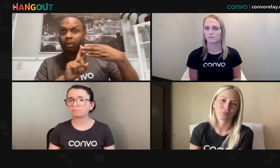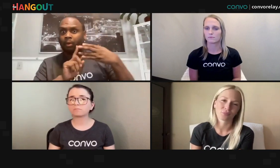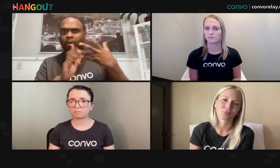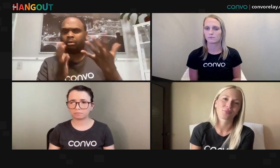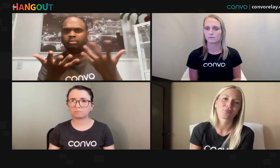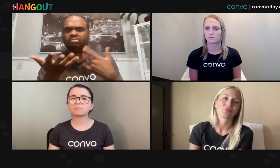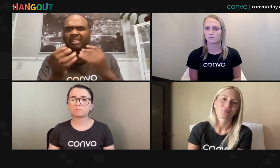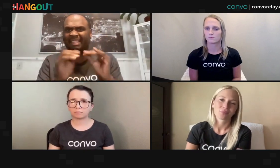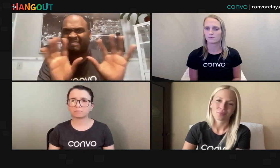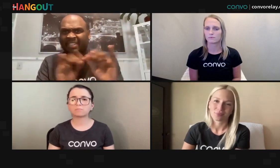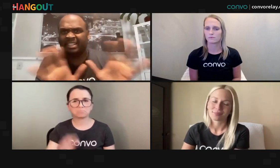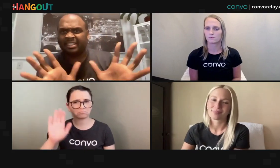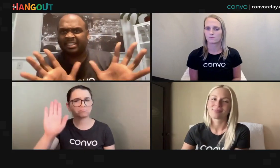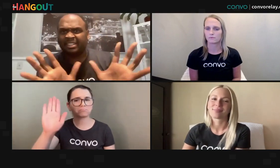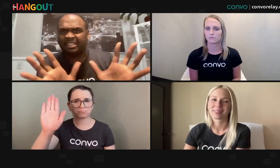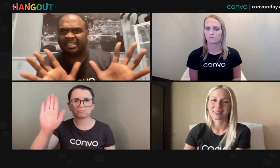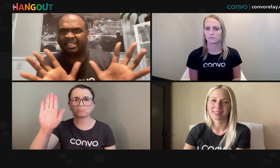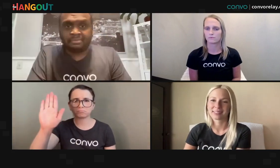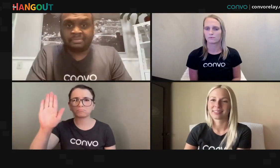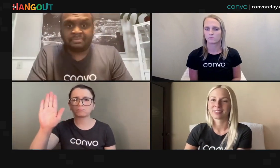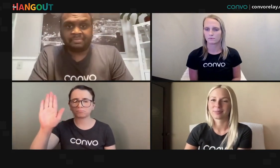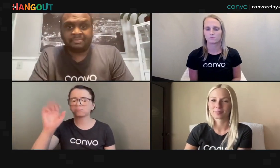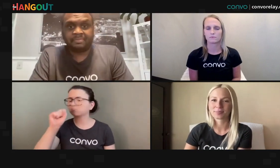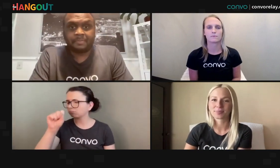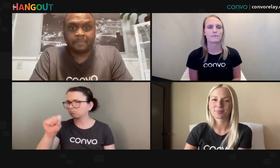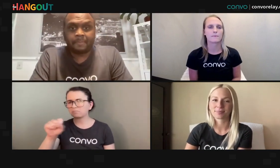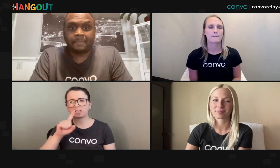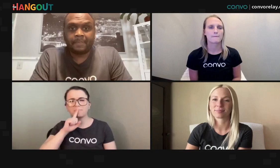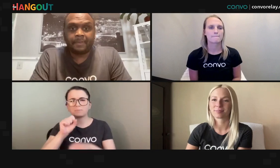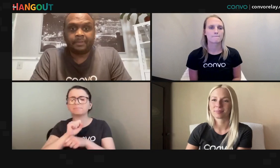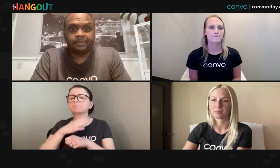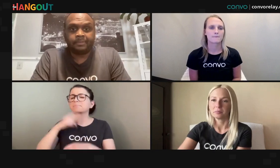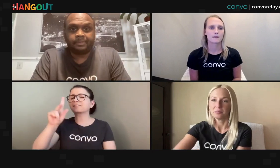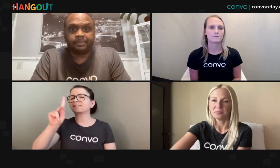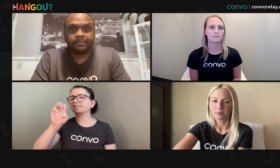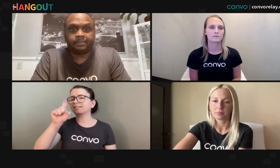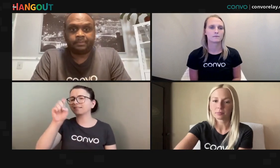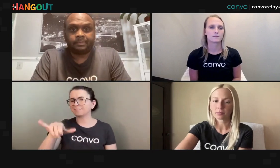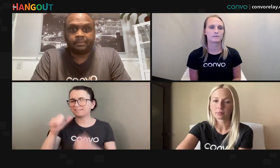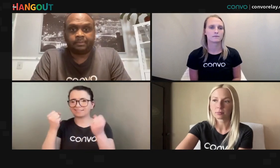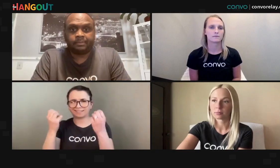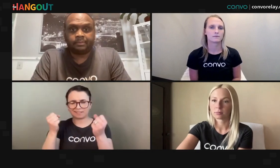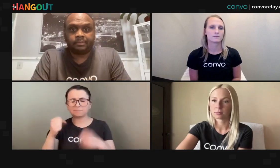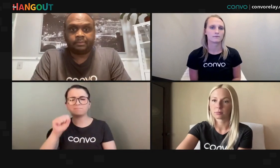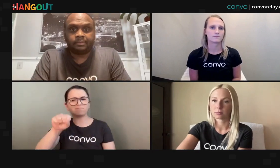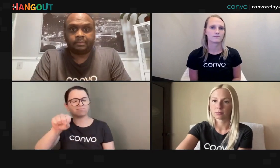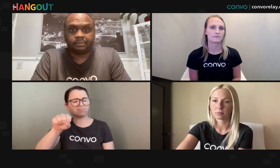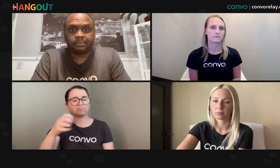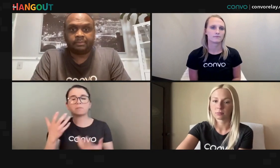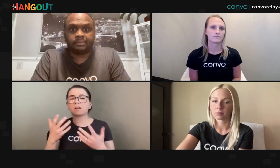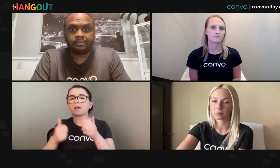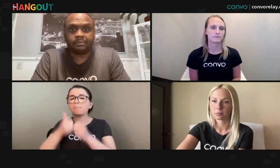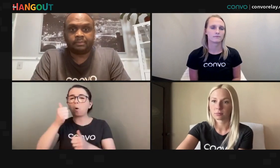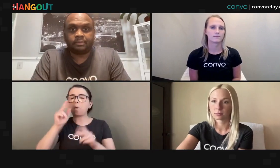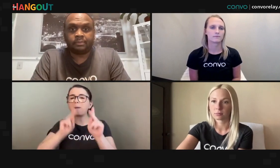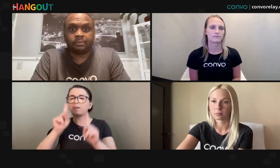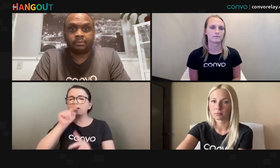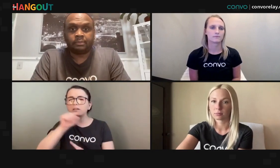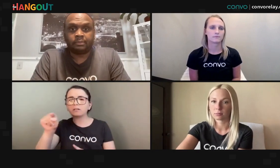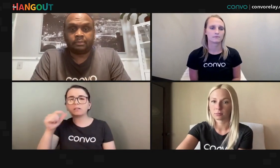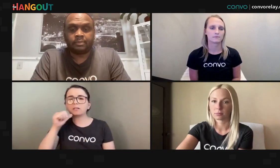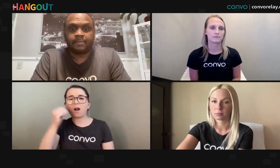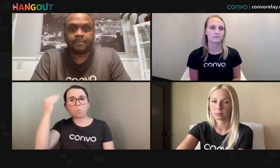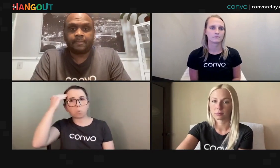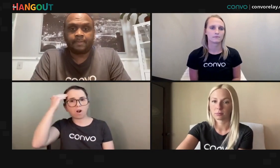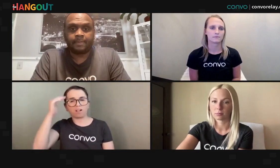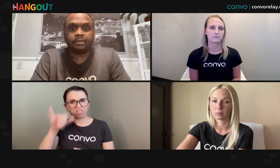my device be taken away if I poured in? Or yeah, could you clarify those questions for me? Yes, sure. This is Kelsey signing.